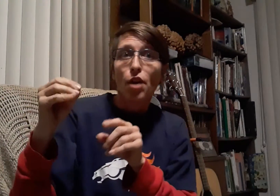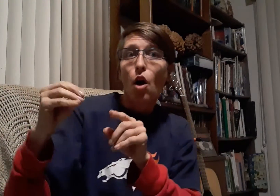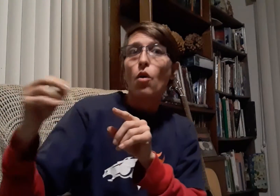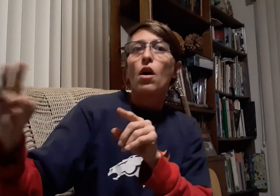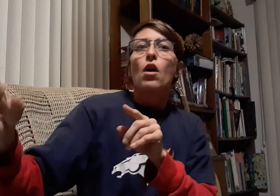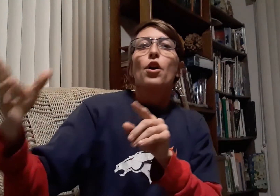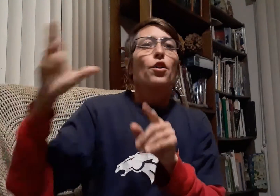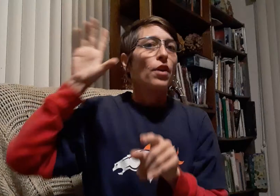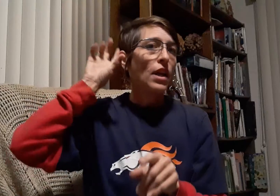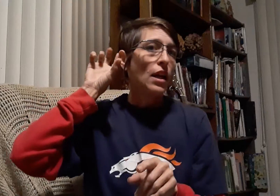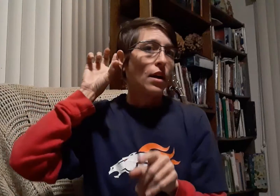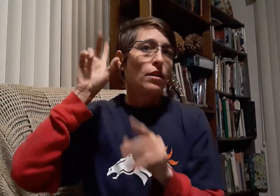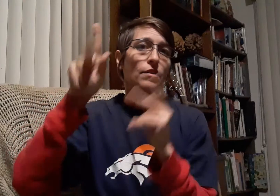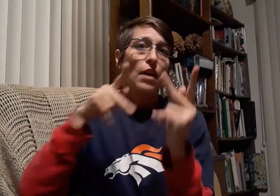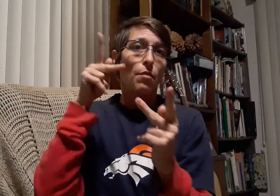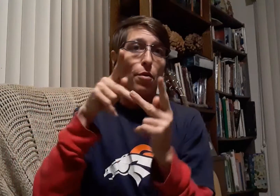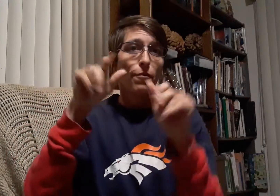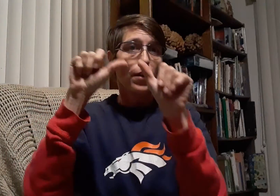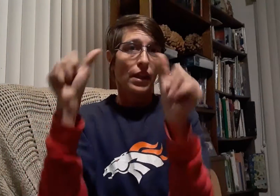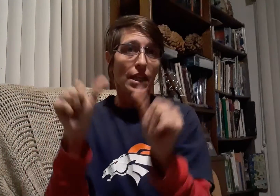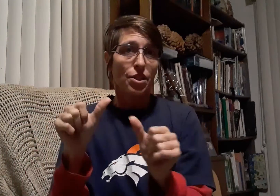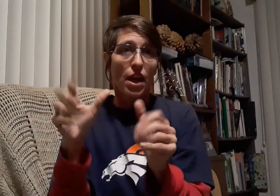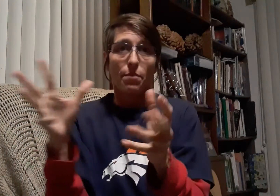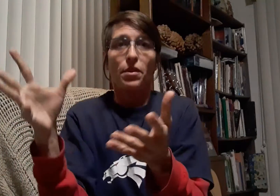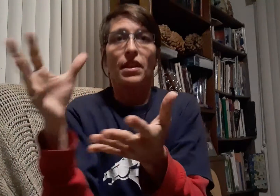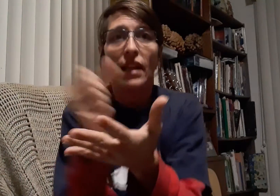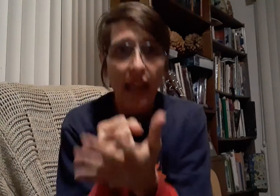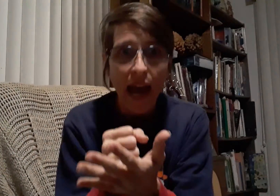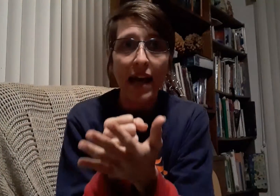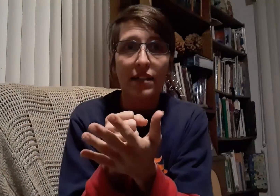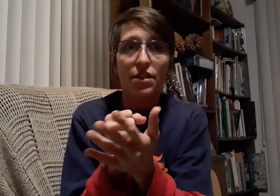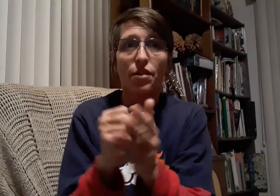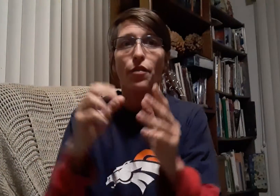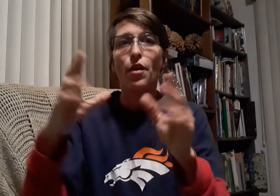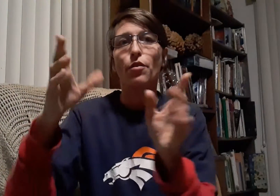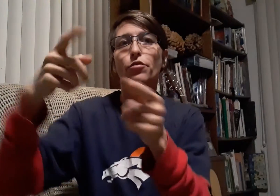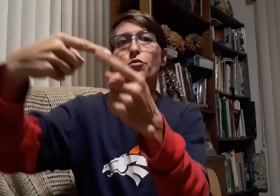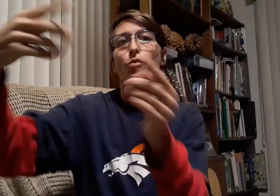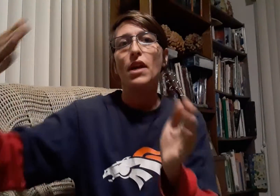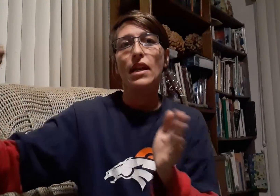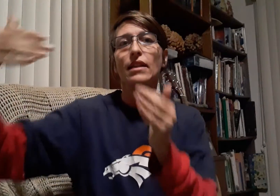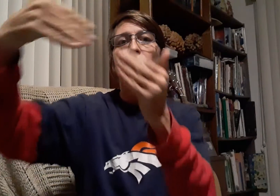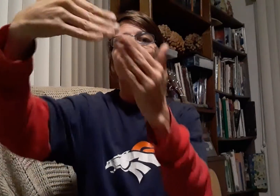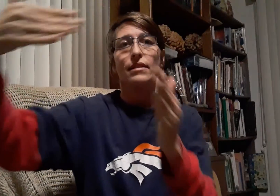So your ears that are perfectly shaped to catch those rings,